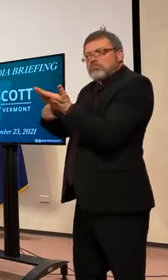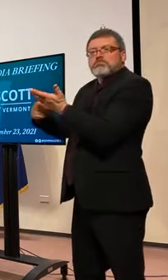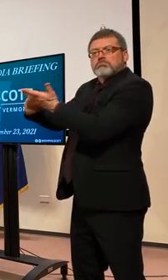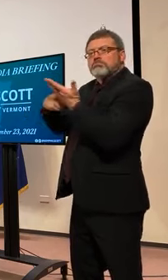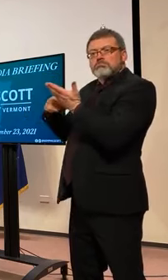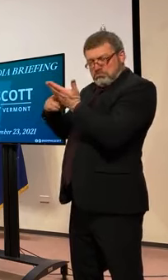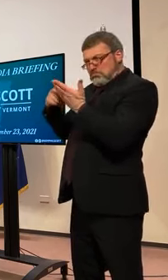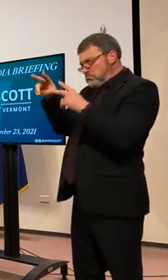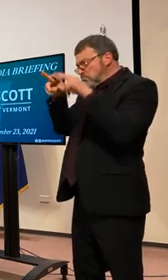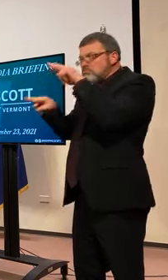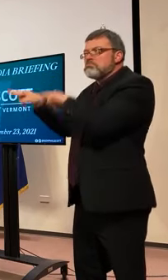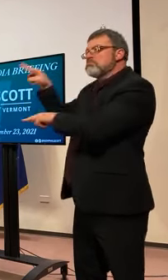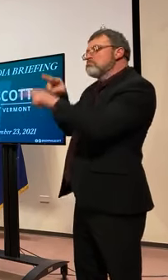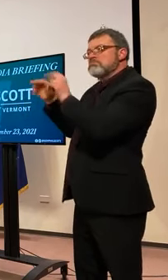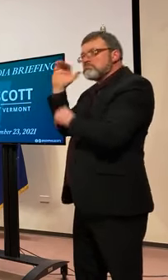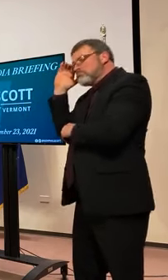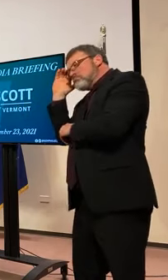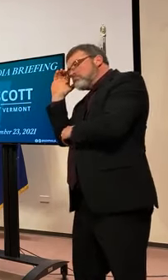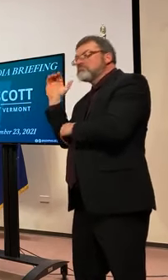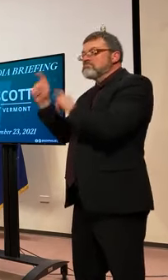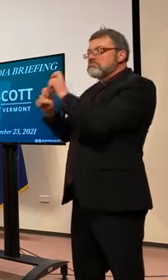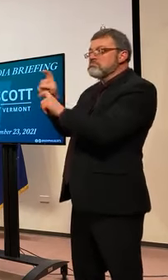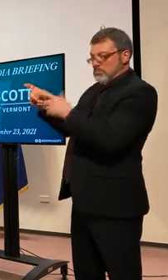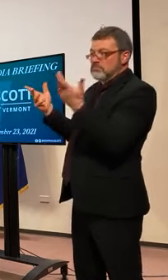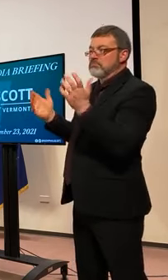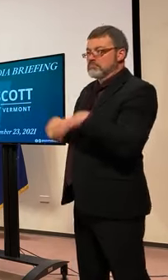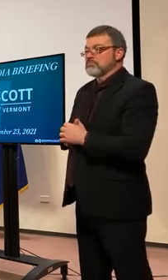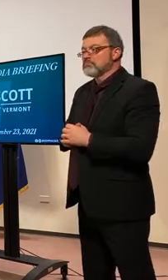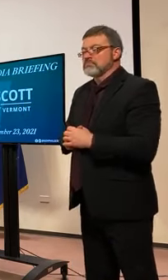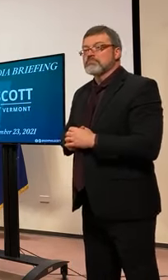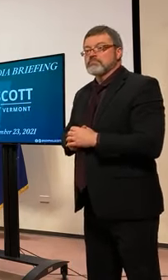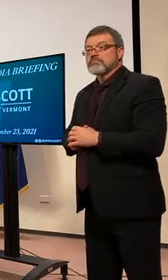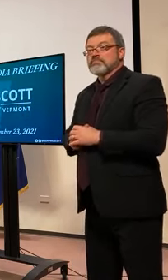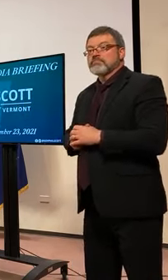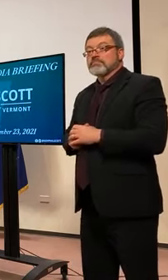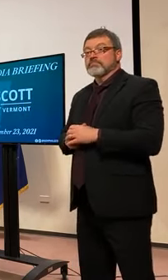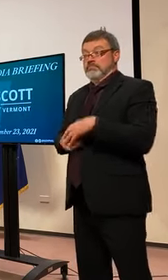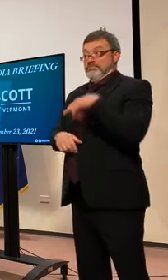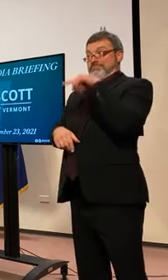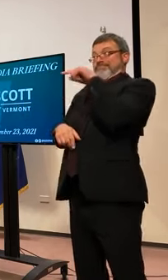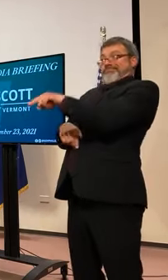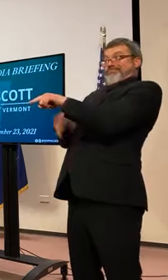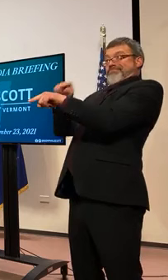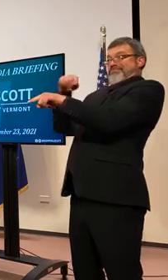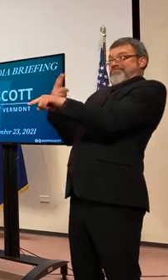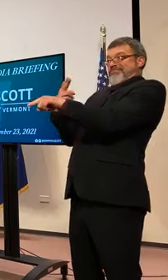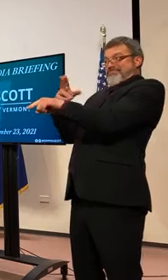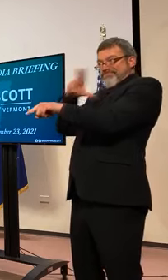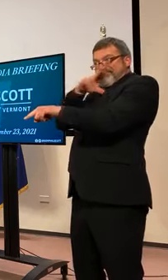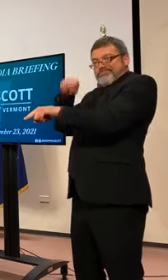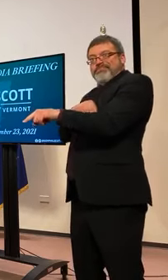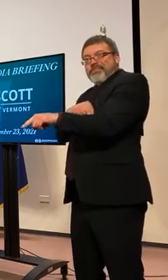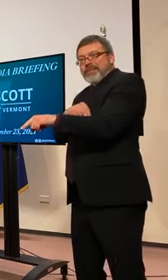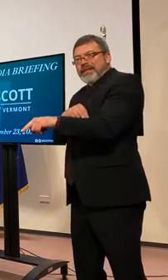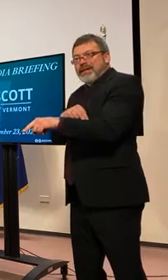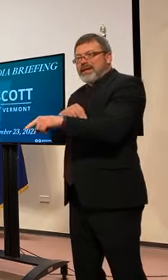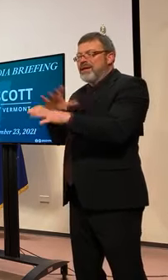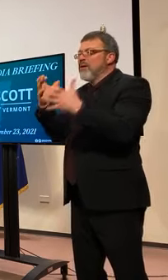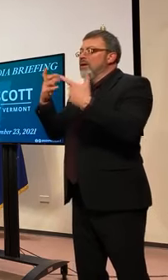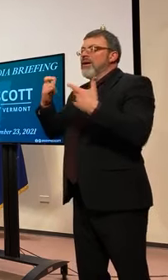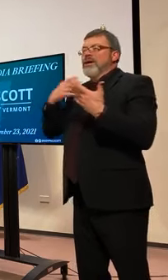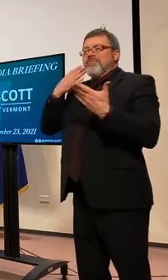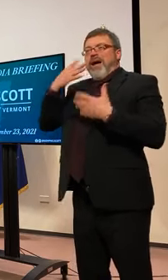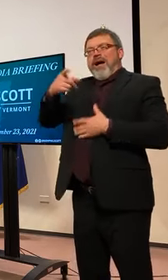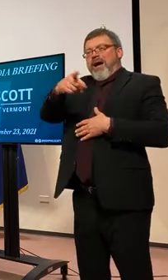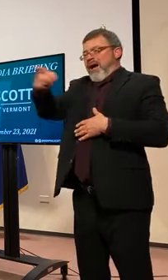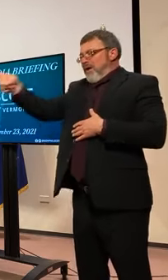You all know Thanksgiving is on Thursday, and I certainly want to add my wishes to all Vermonters to have a happy and healthy